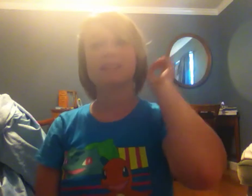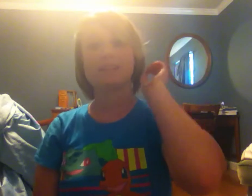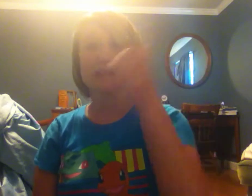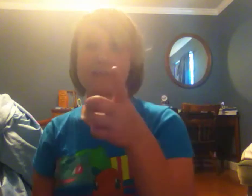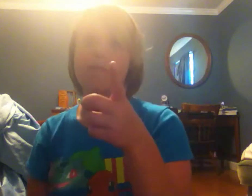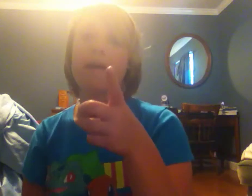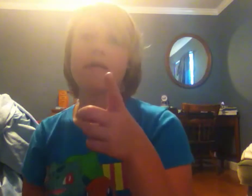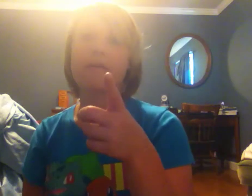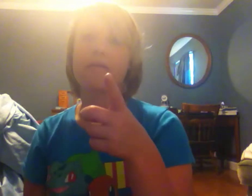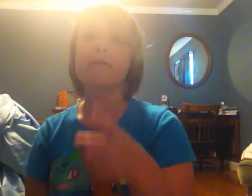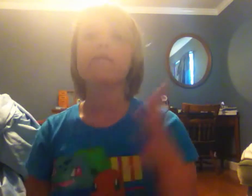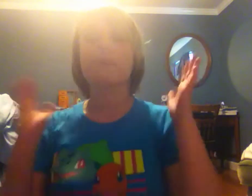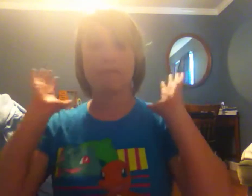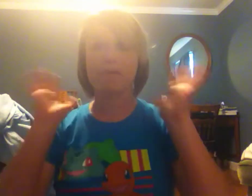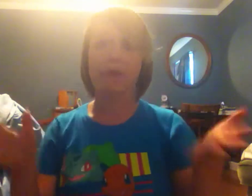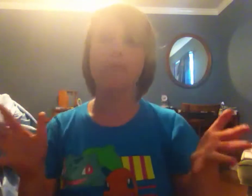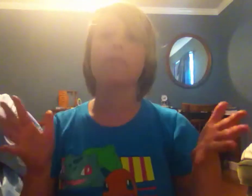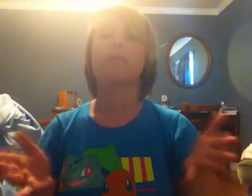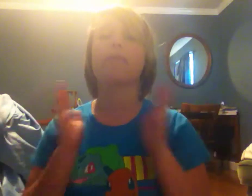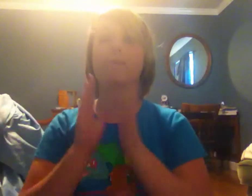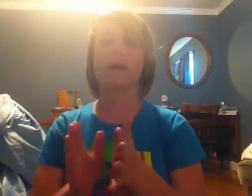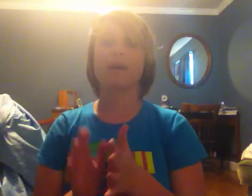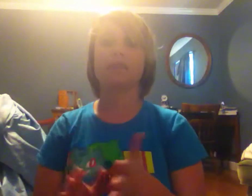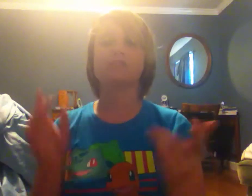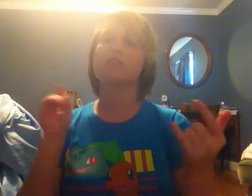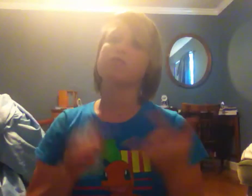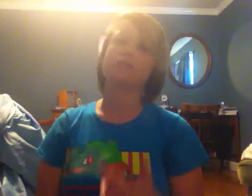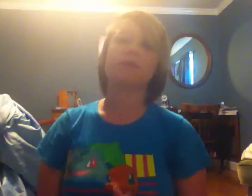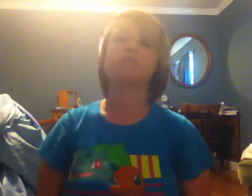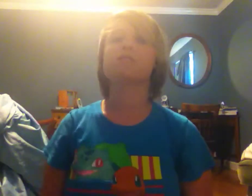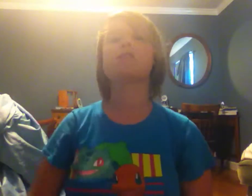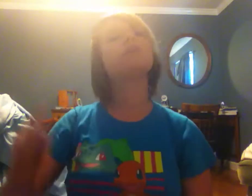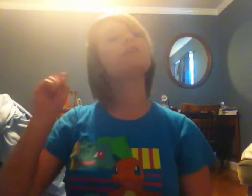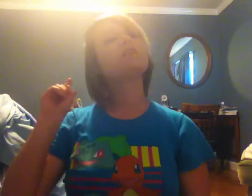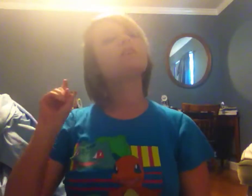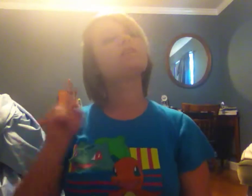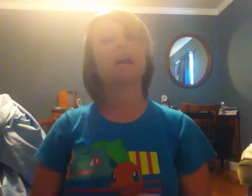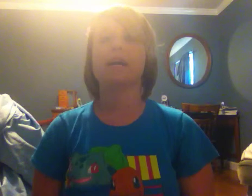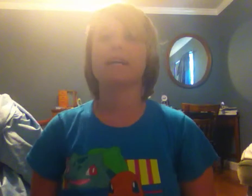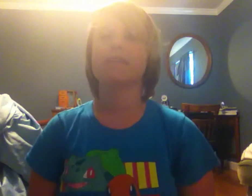three, have your back. You have a lot of people that have your back. Say your friends, God.